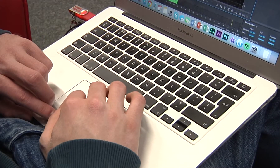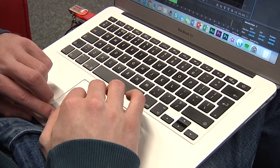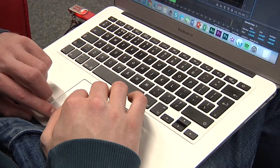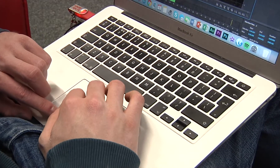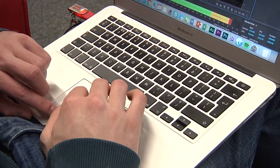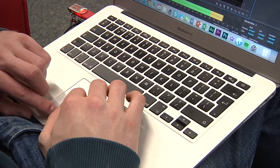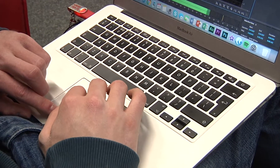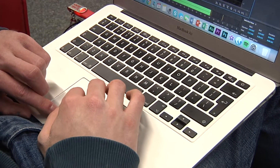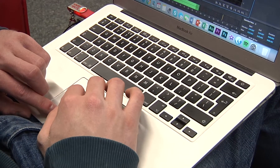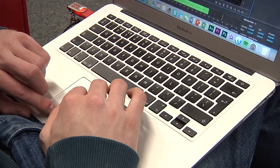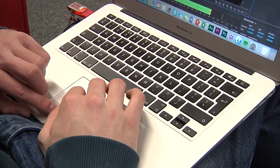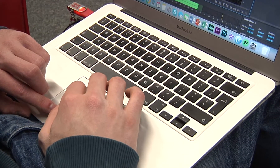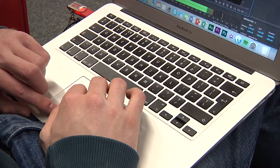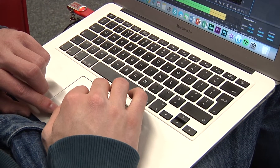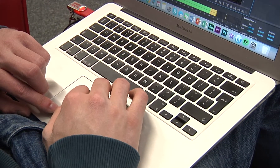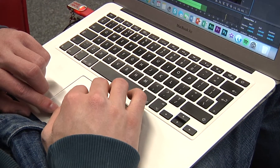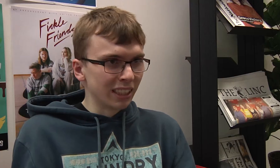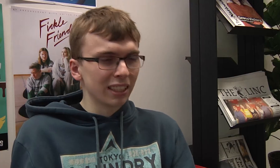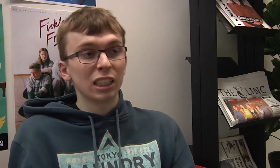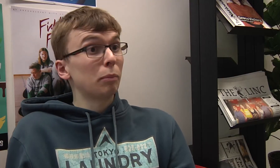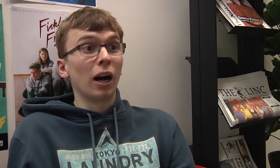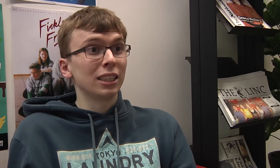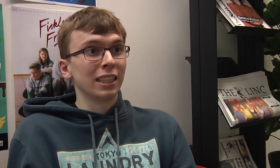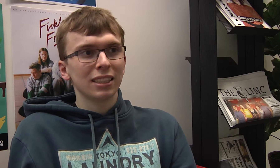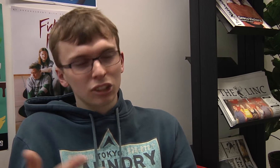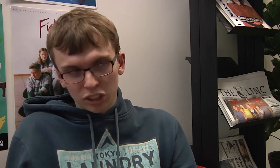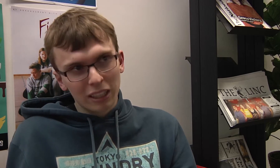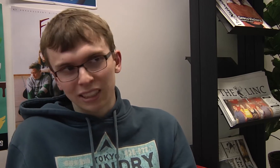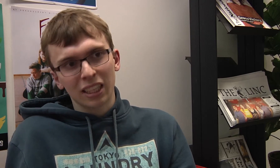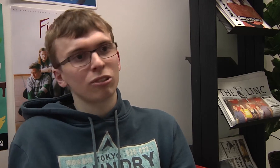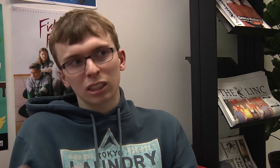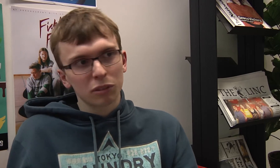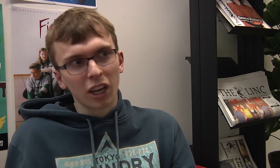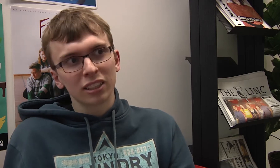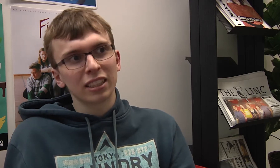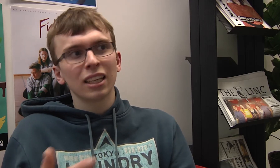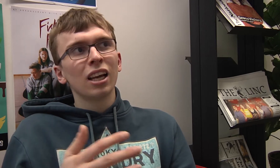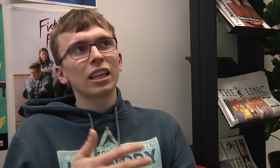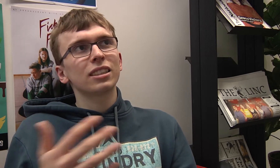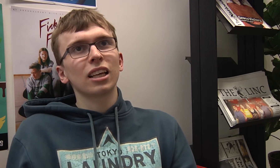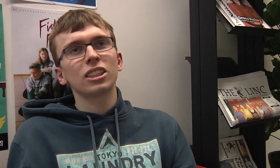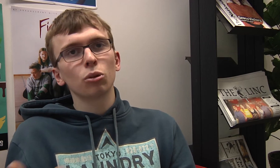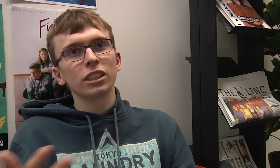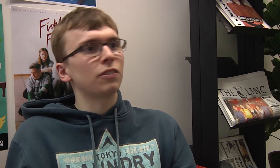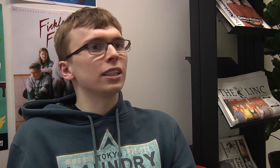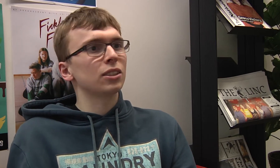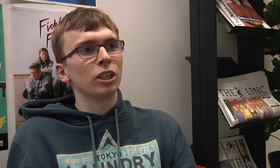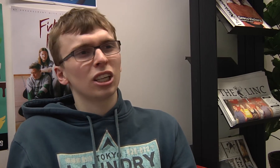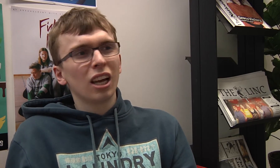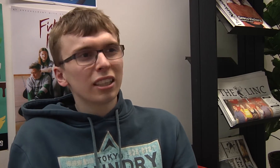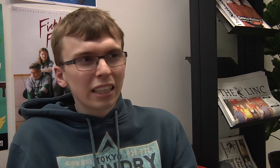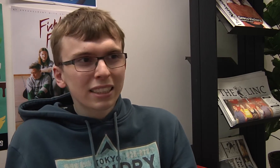but these are hurdles that could be addressed. You know, you can get the qualification accredited. It's been piloted. Just accredit it. Accredit the providers. They're starting all these